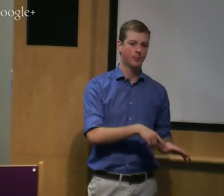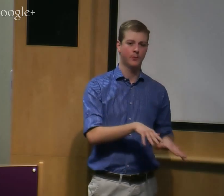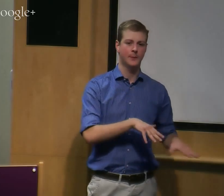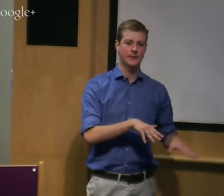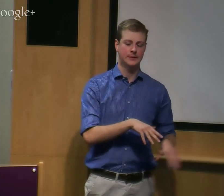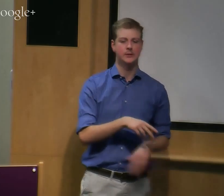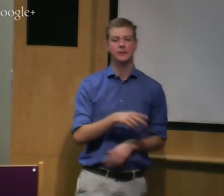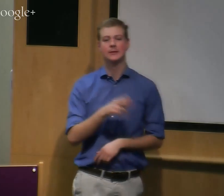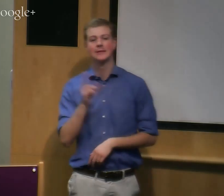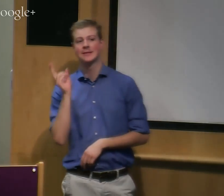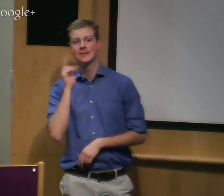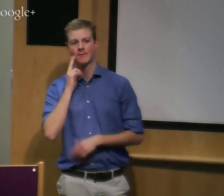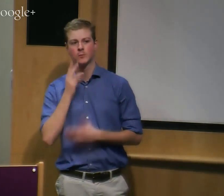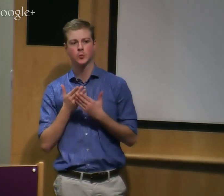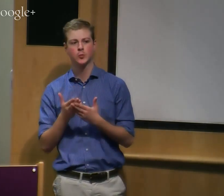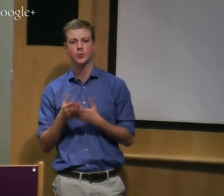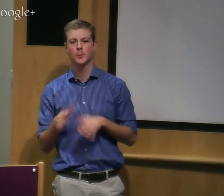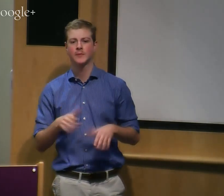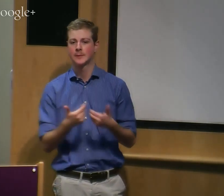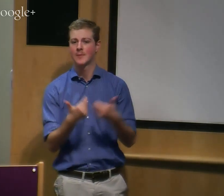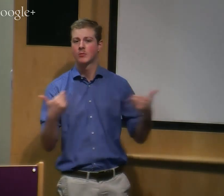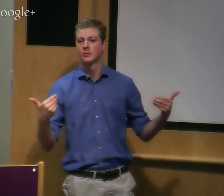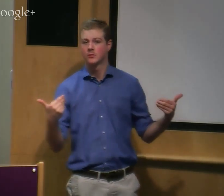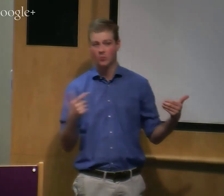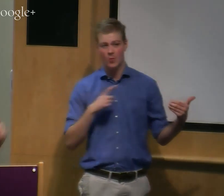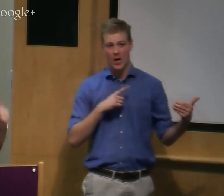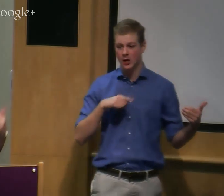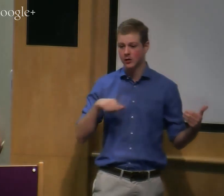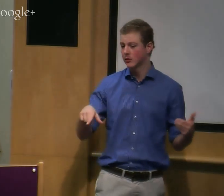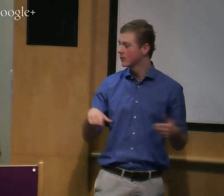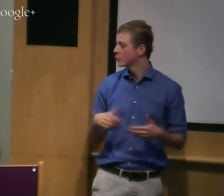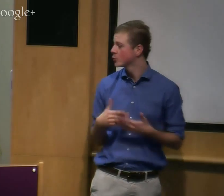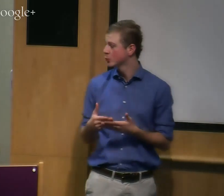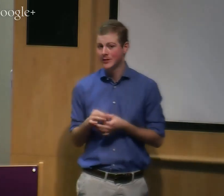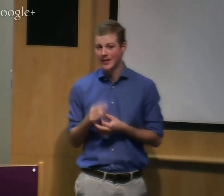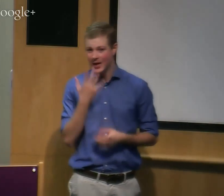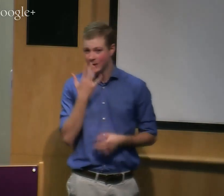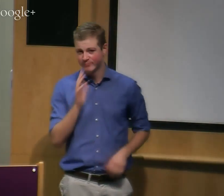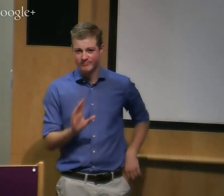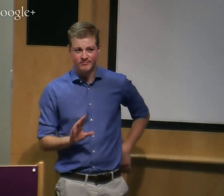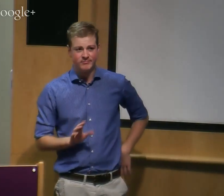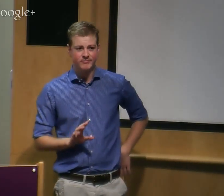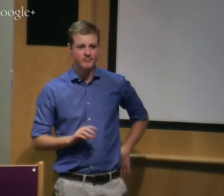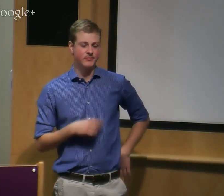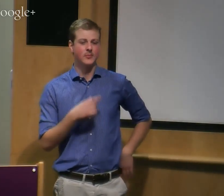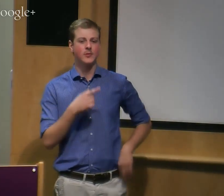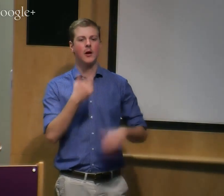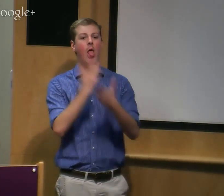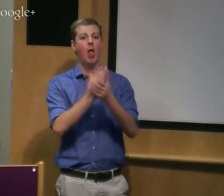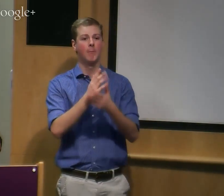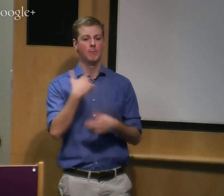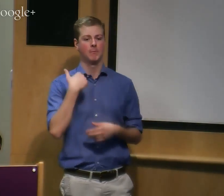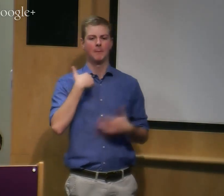mentioned is the Deaf Youth Movement and there's the Deaf Student Movement. And that's the reason why there is a distinction. The